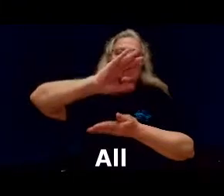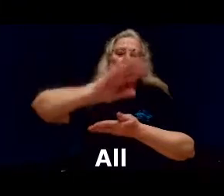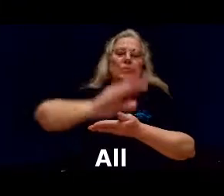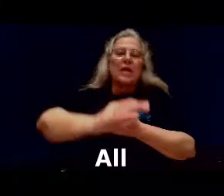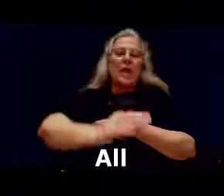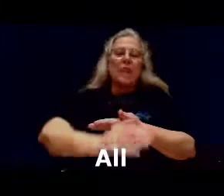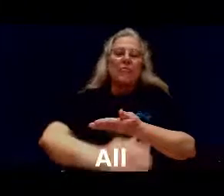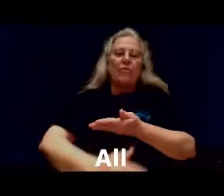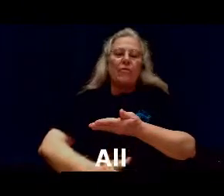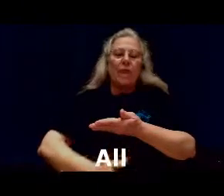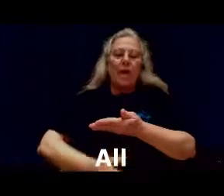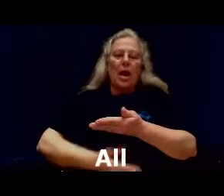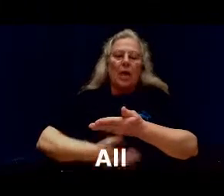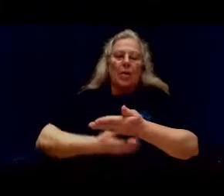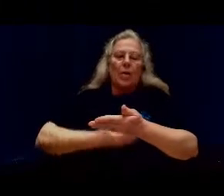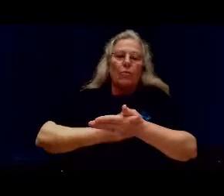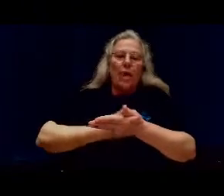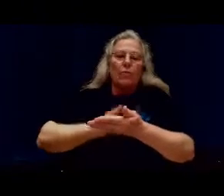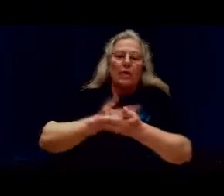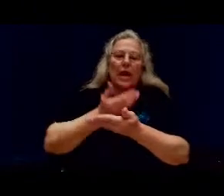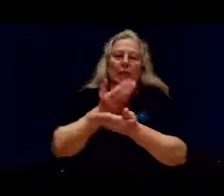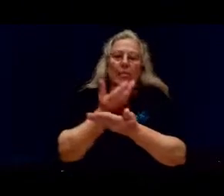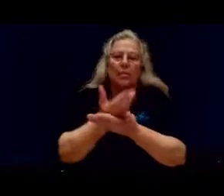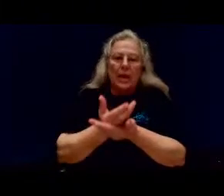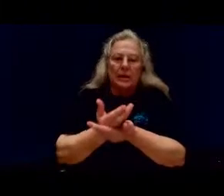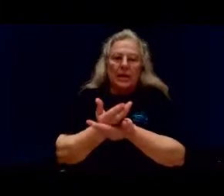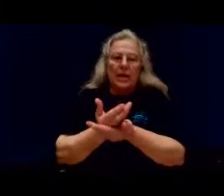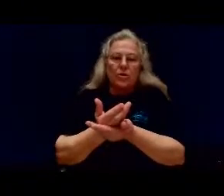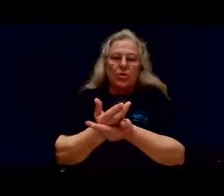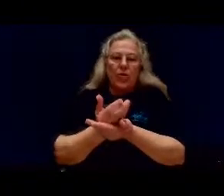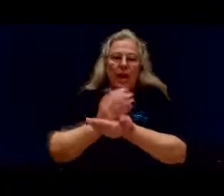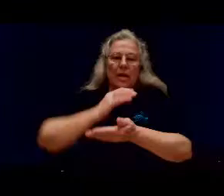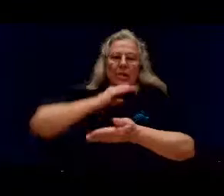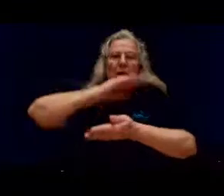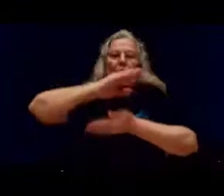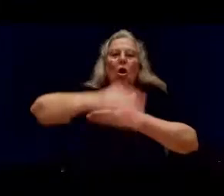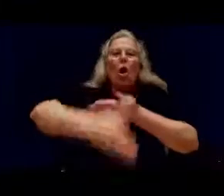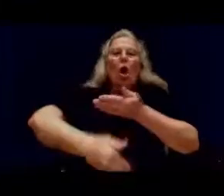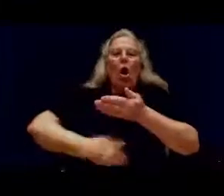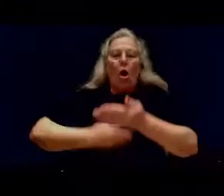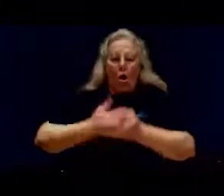scoops everything up around it and then place it into your hand. All.